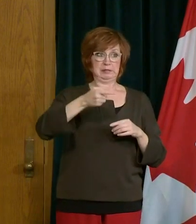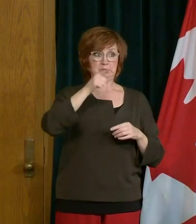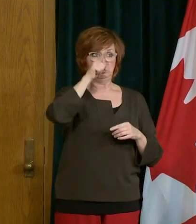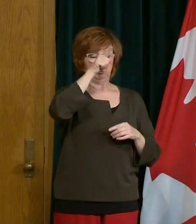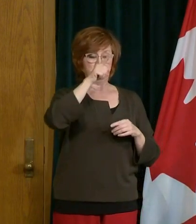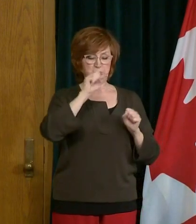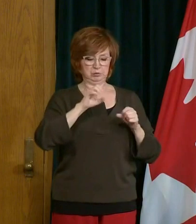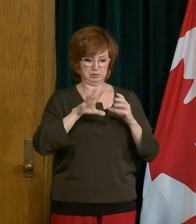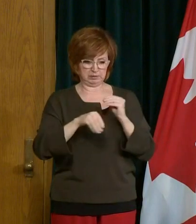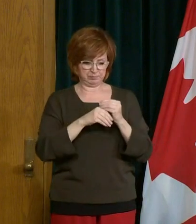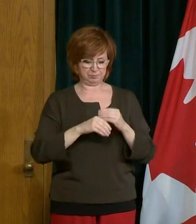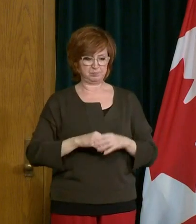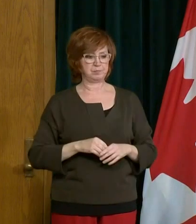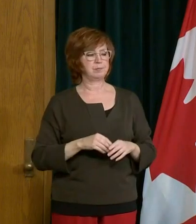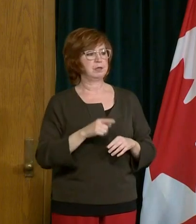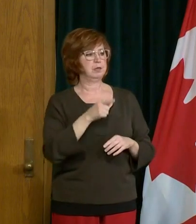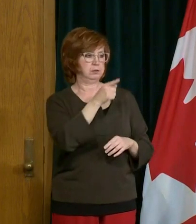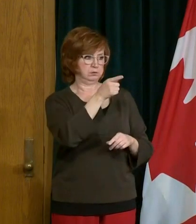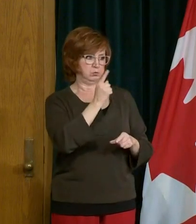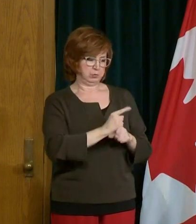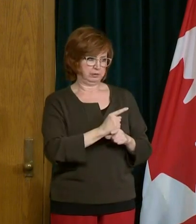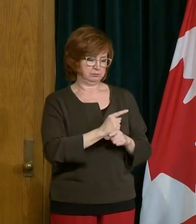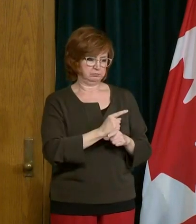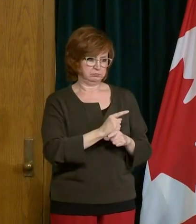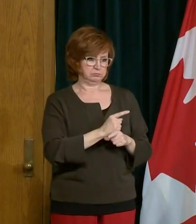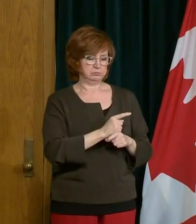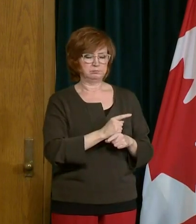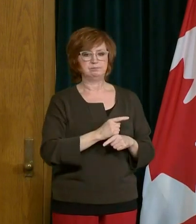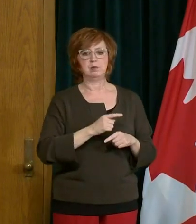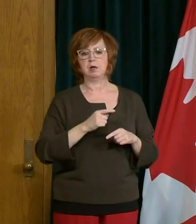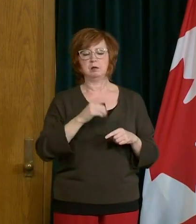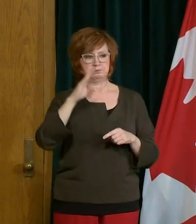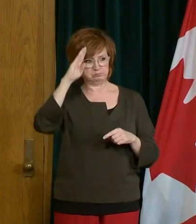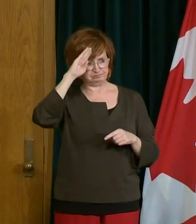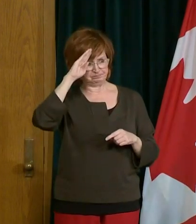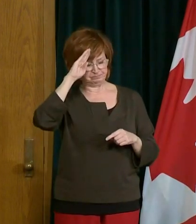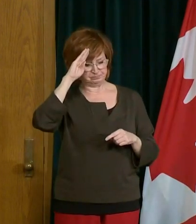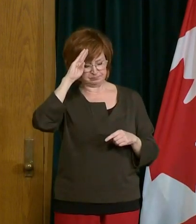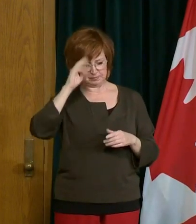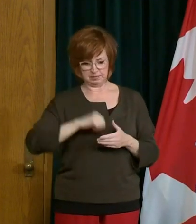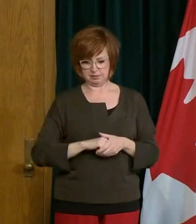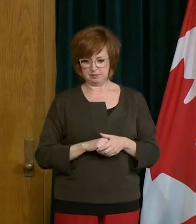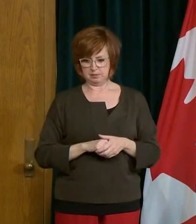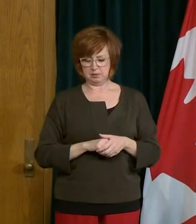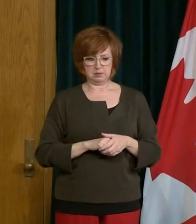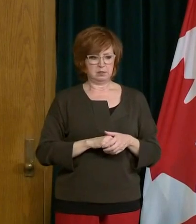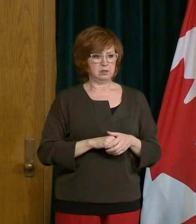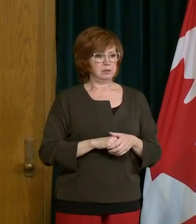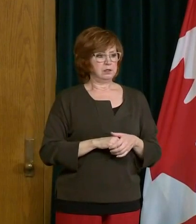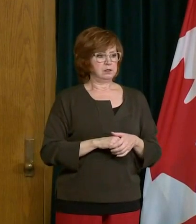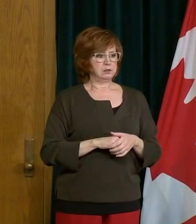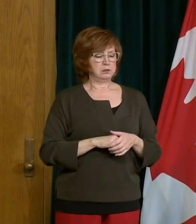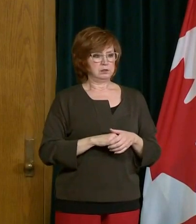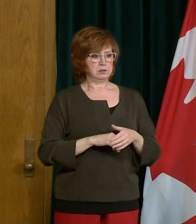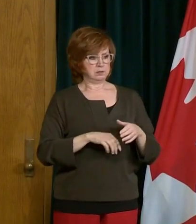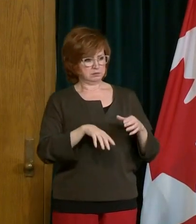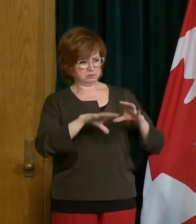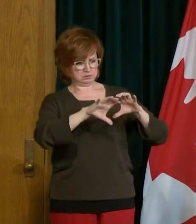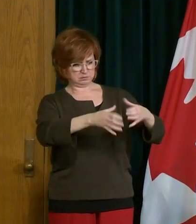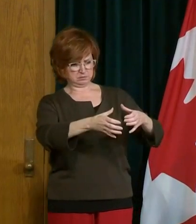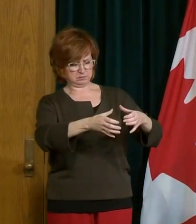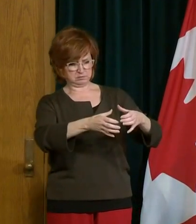is opportunities for us to continue to communicate with those that may not be physical